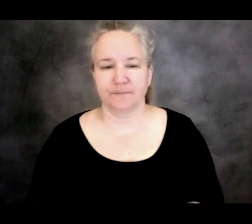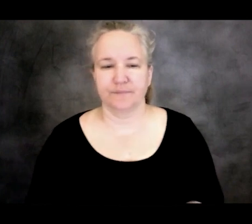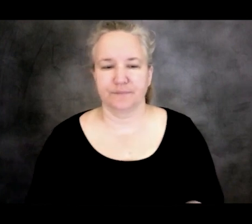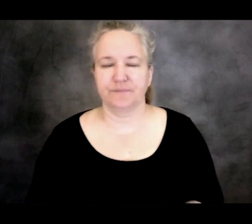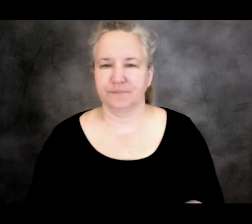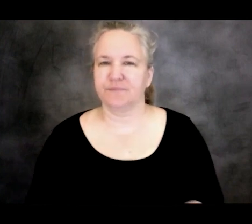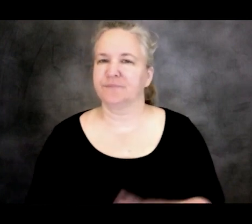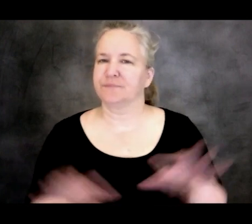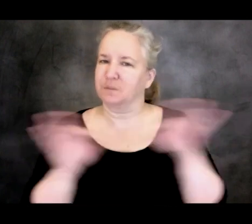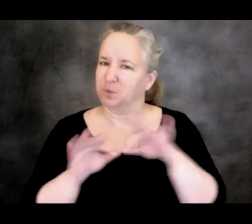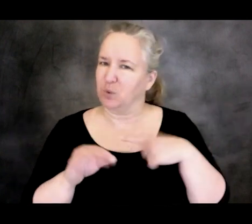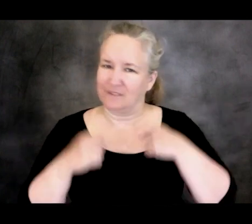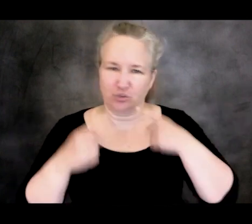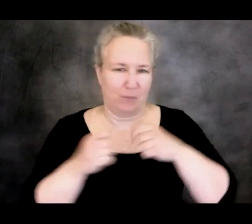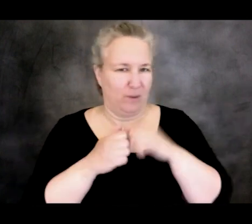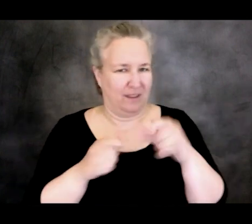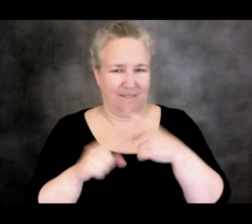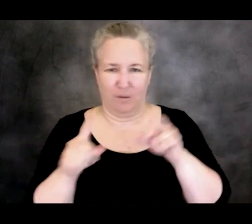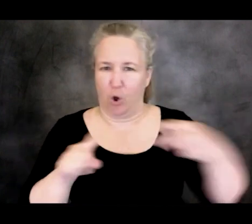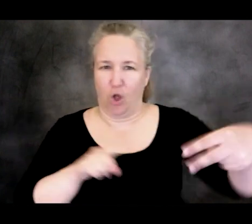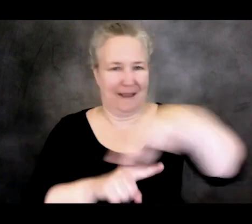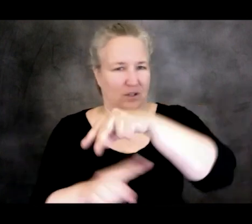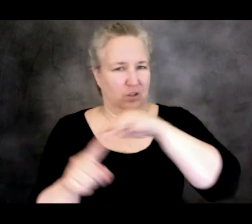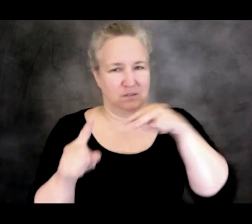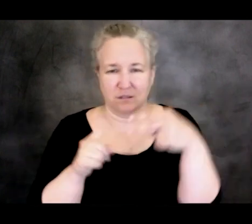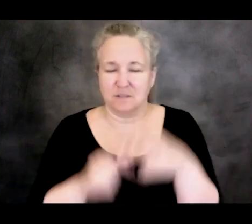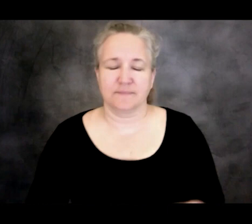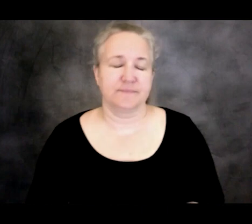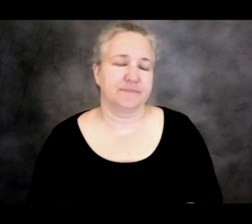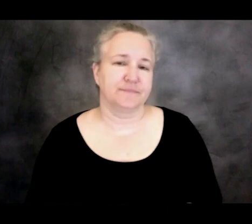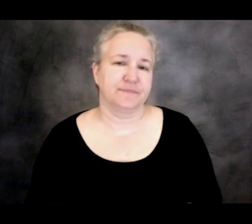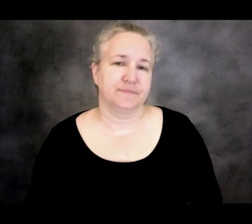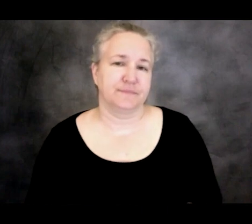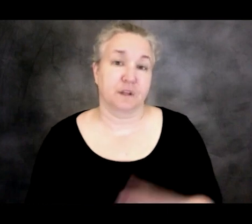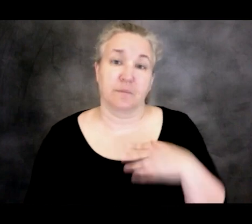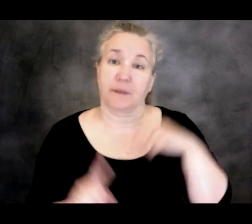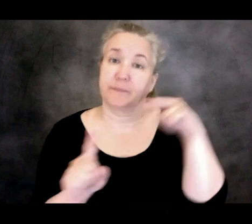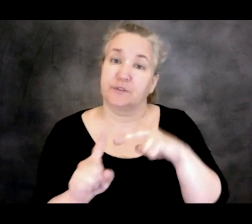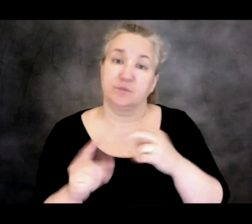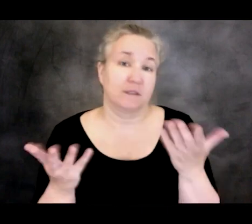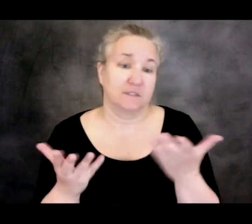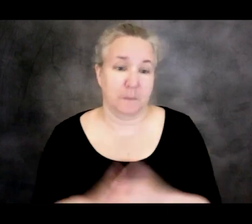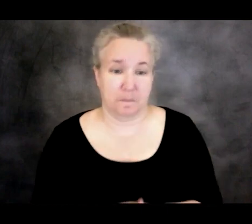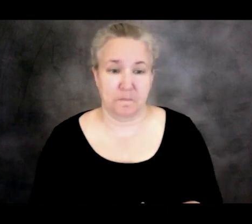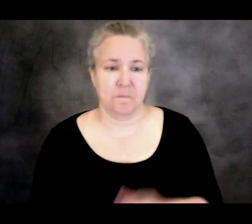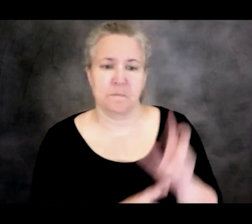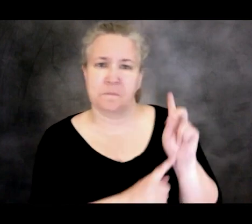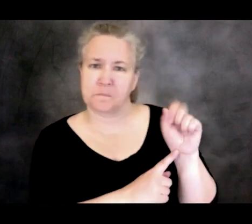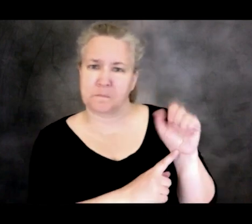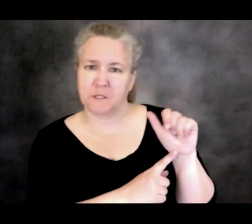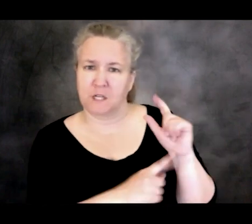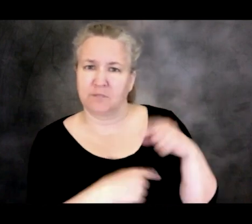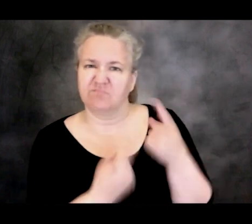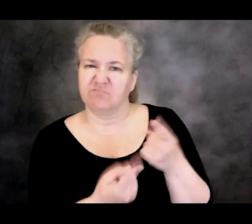have to grapple with from all angles. And the way I think about it is this: is that the DACA has been important, and it has